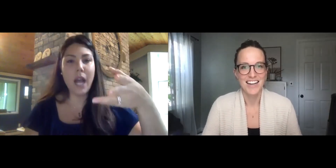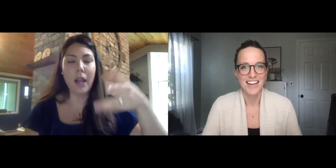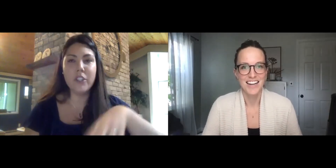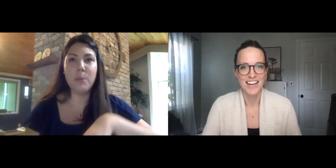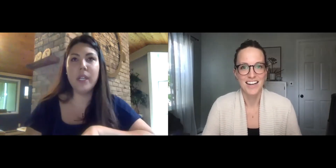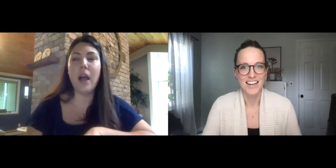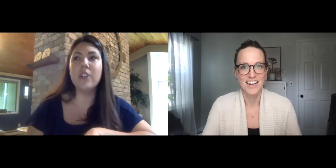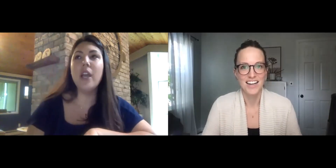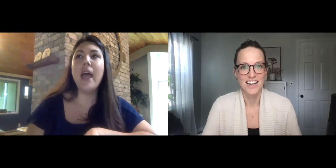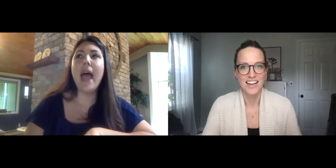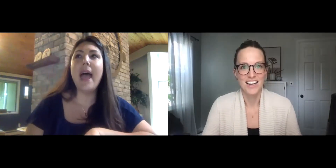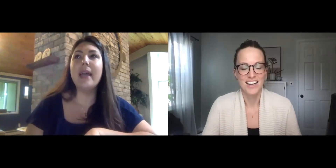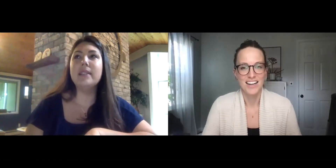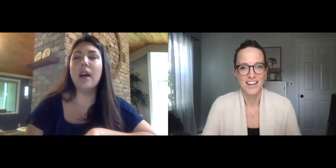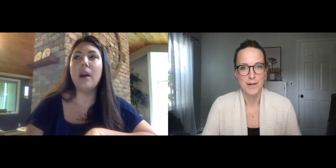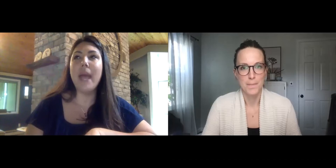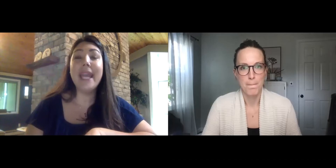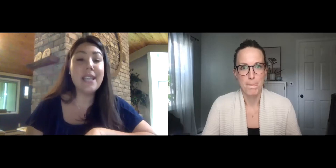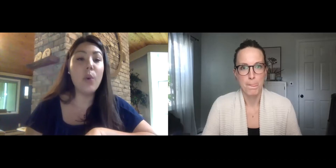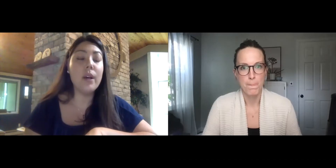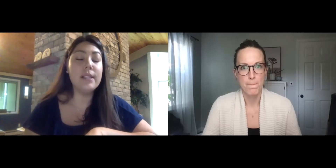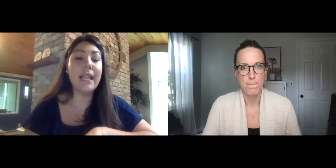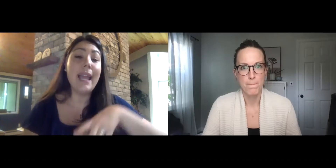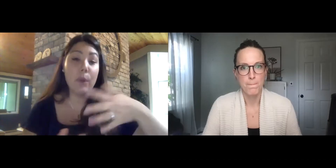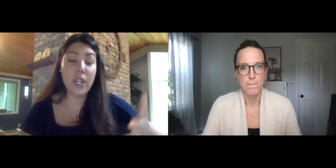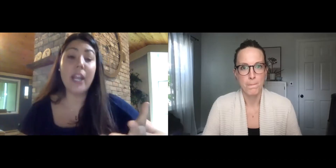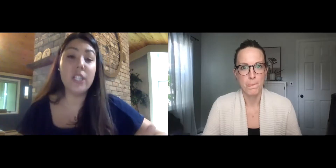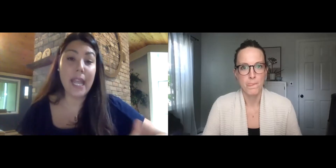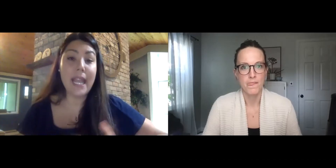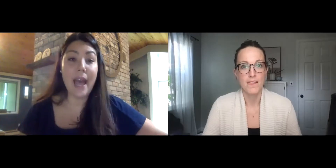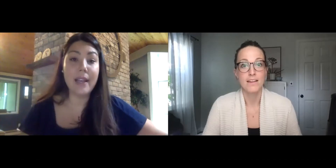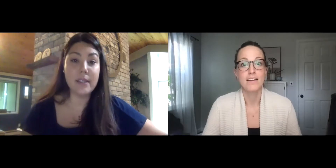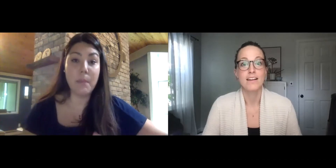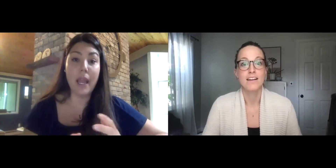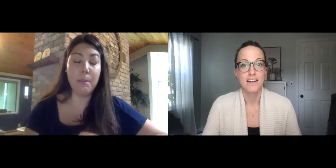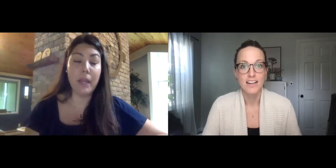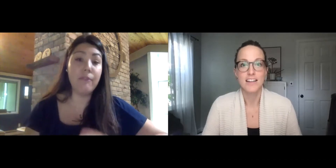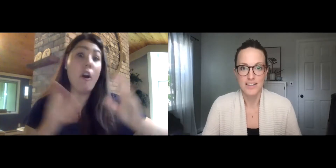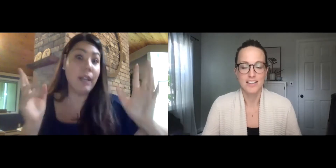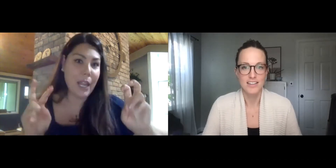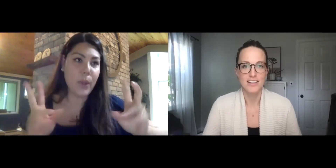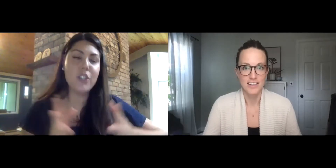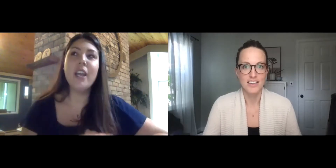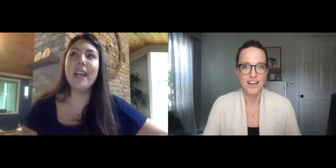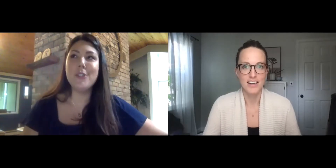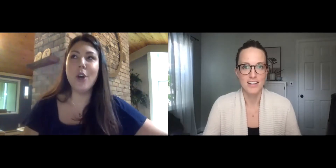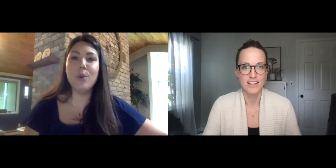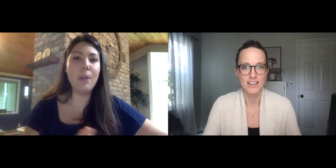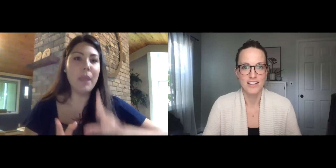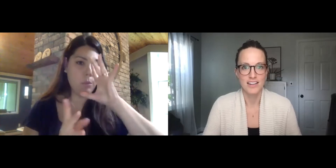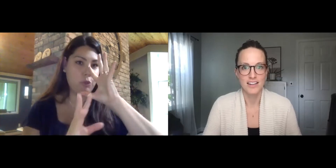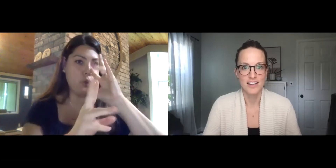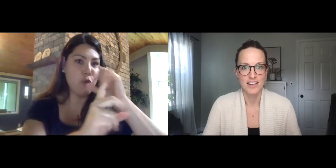went to college, community college, and ASL was a language that I could take as my foreign language. Yeah.